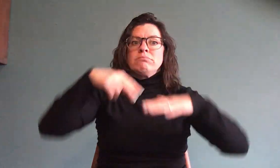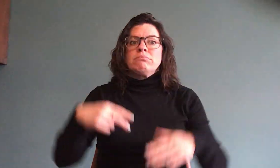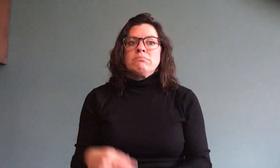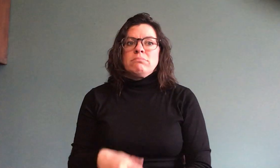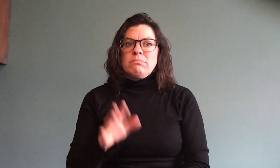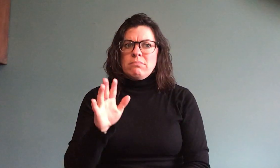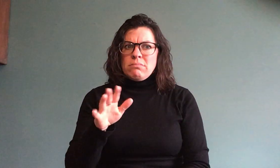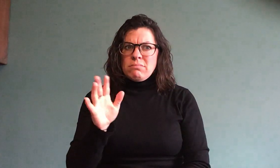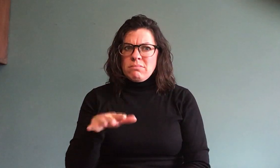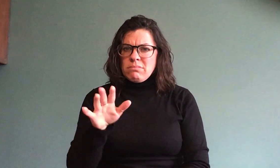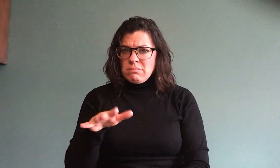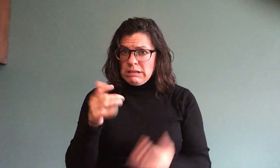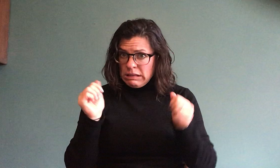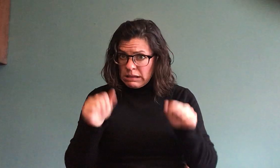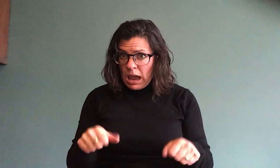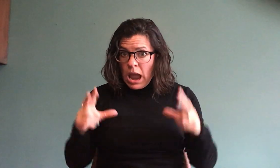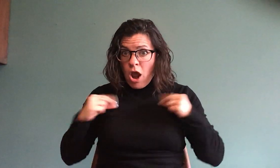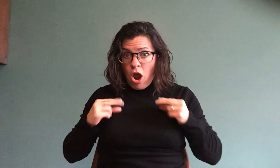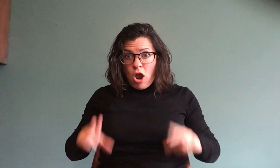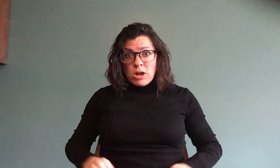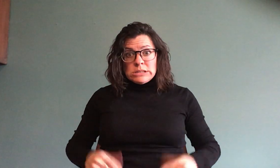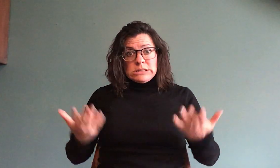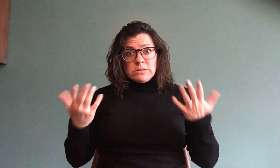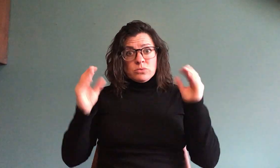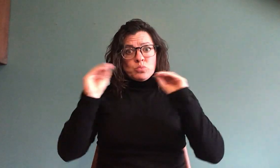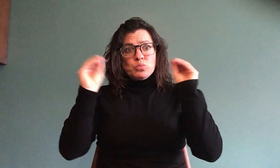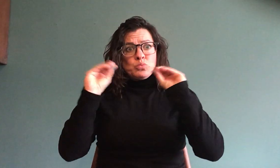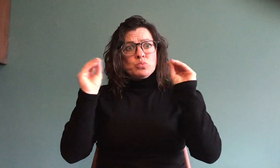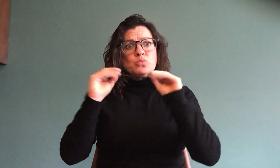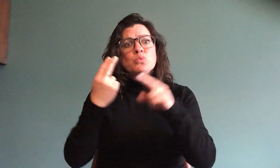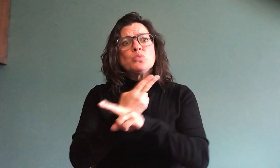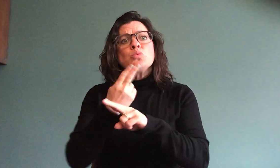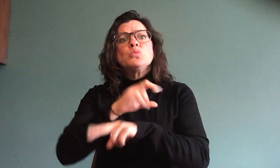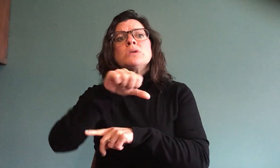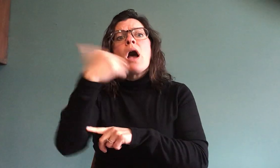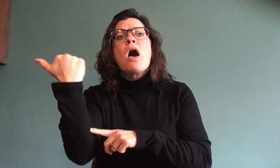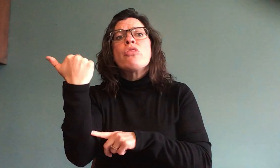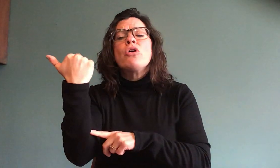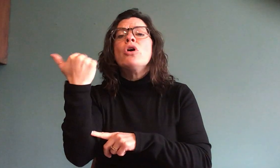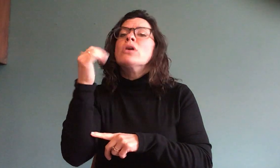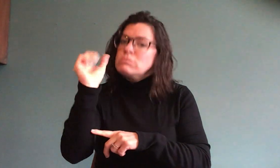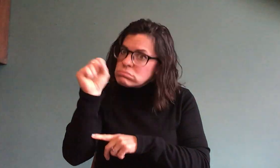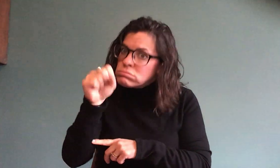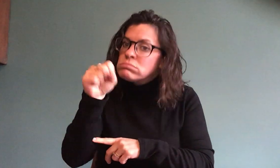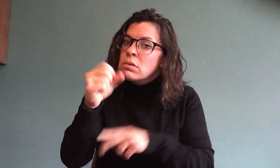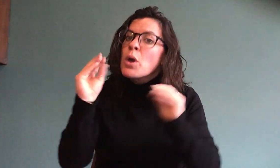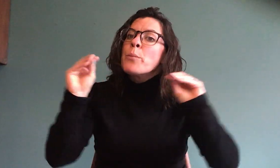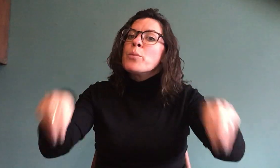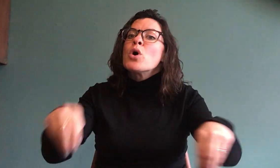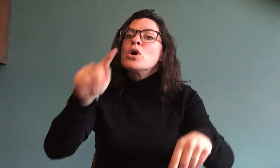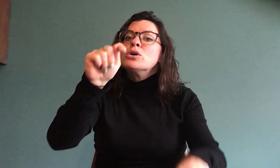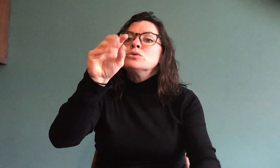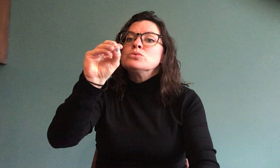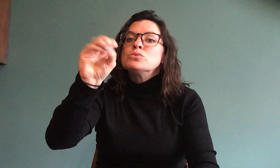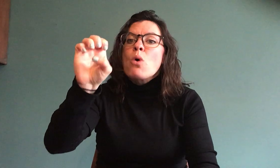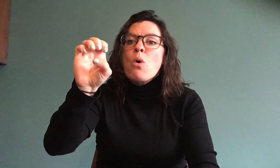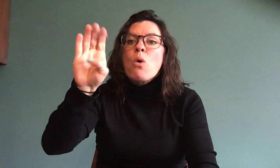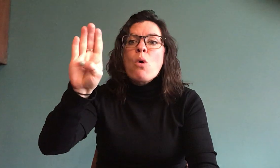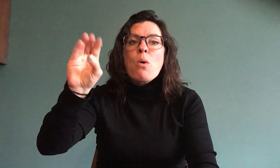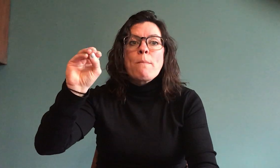it and I put the proper toe board down and everything else. I can use that scaffold without a harness. Yeah. All